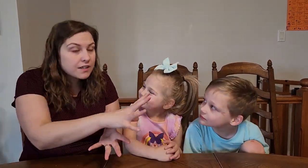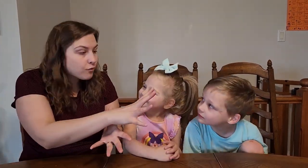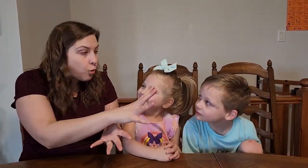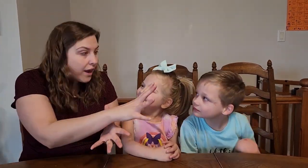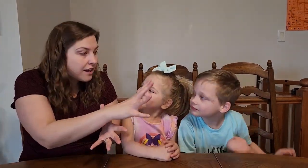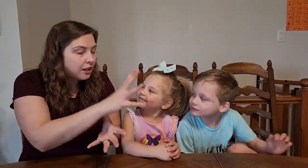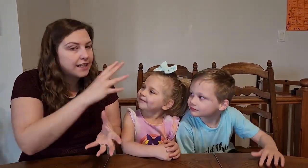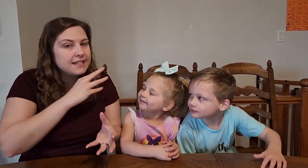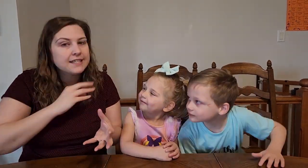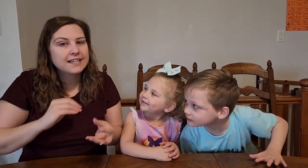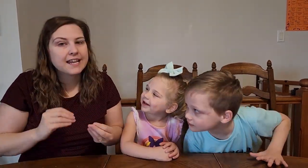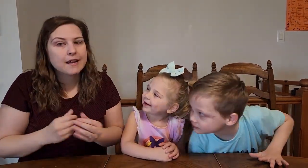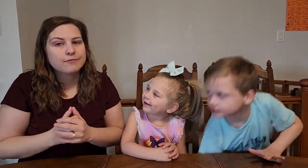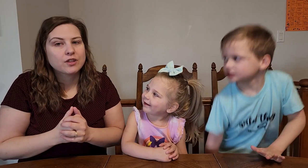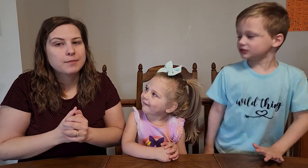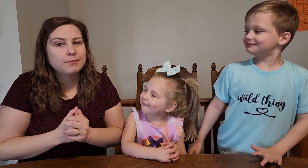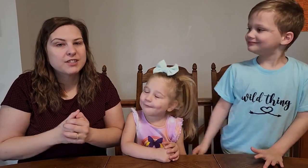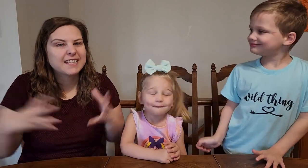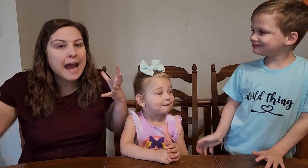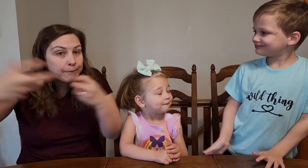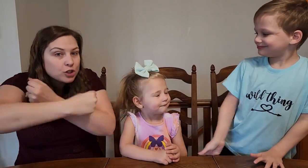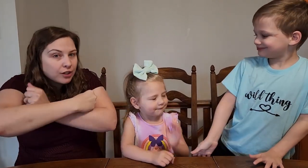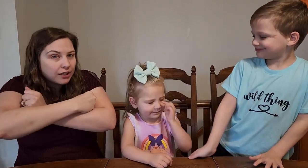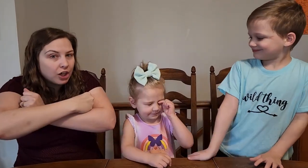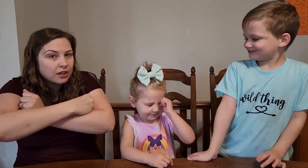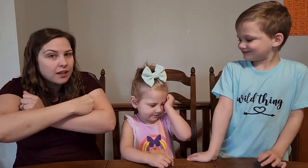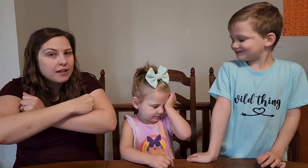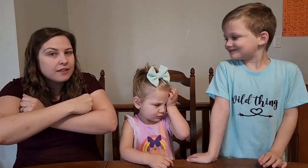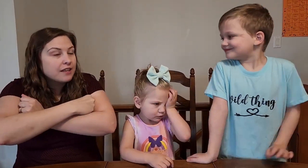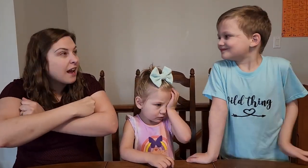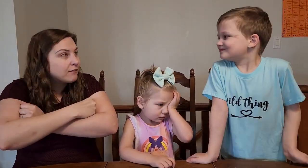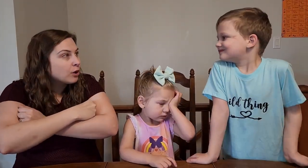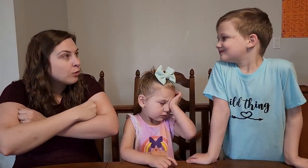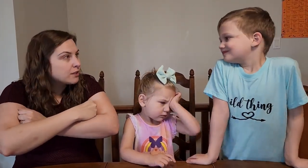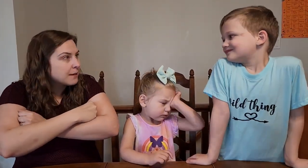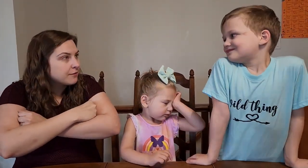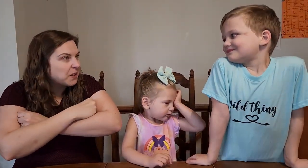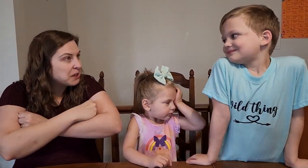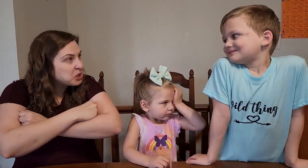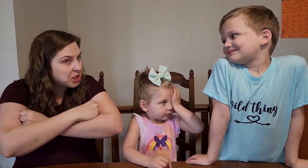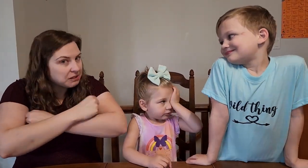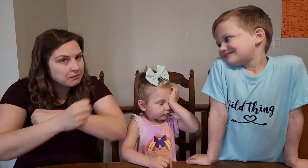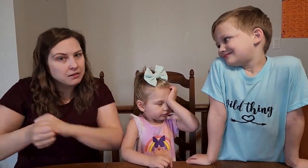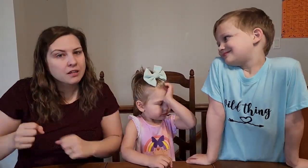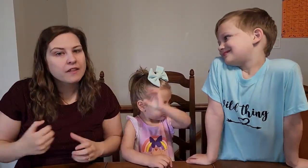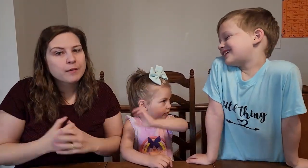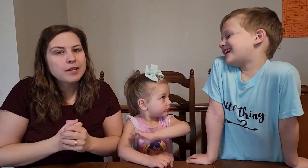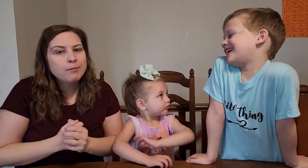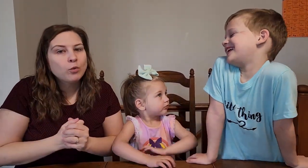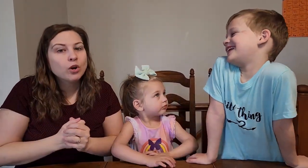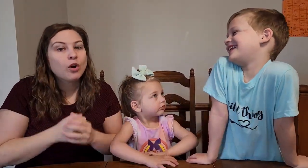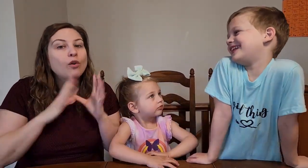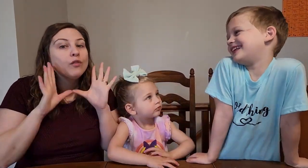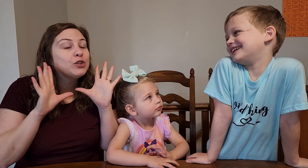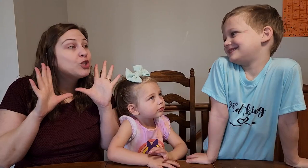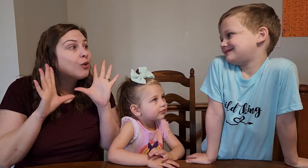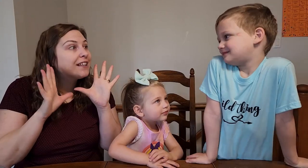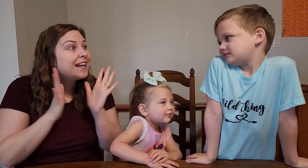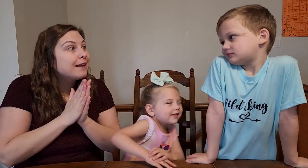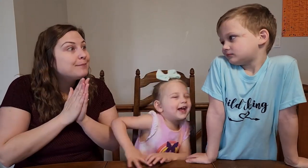of quail into the camp for the people to capture and cook. And they have their own type of like chicken. The people were overjoyed. They had